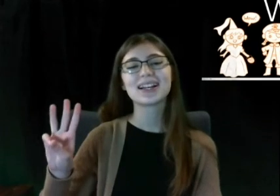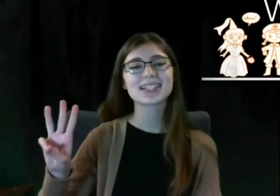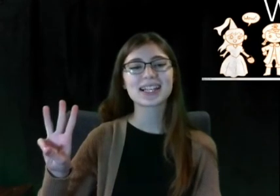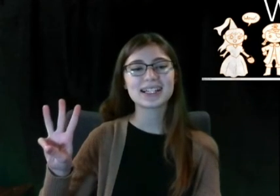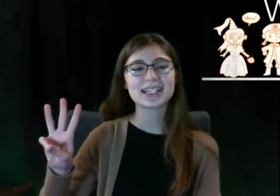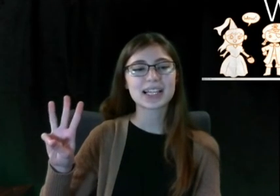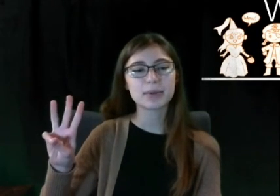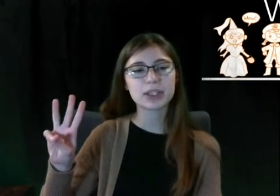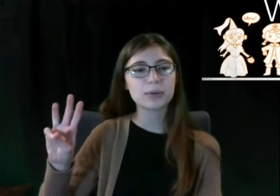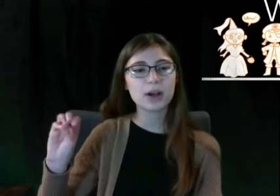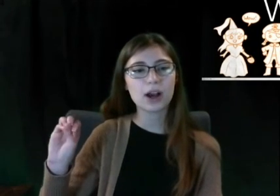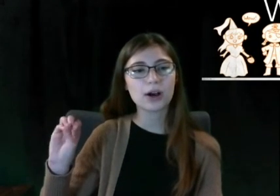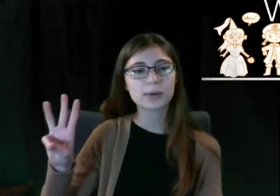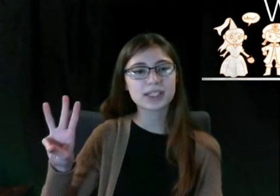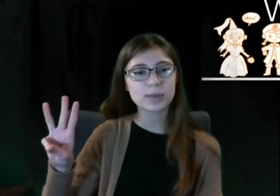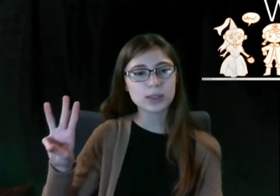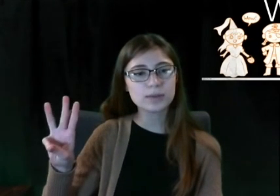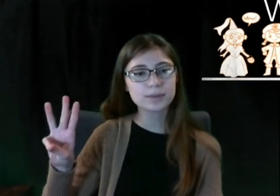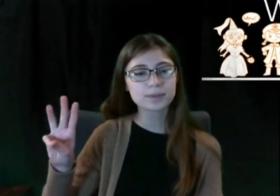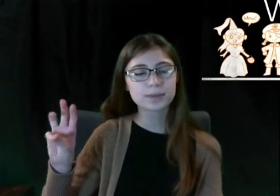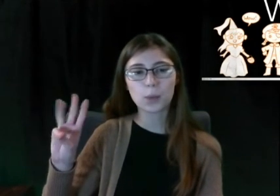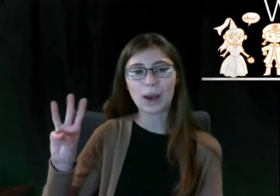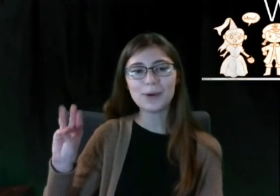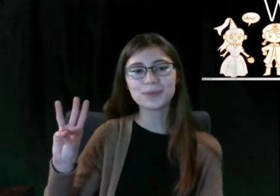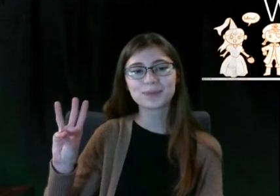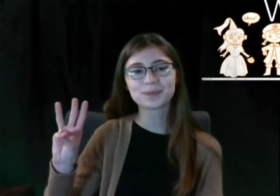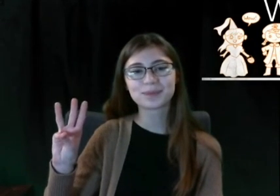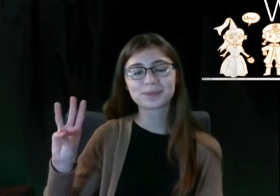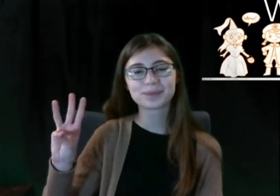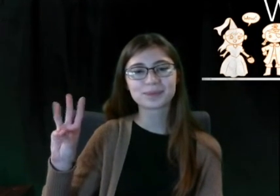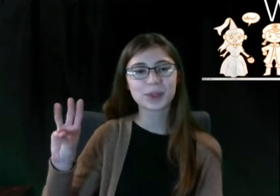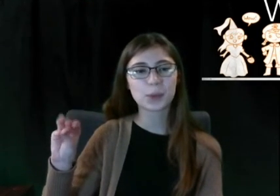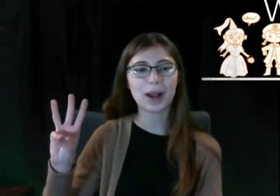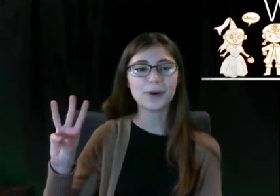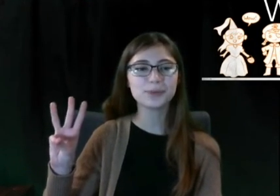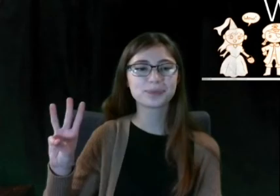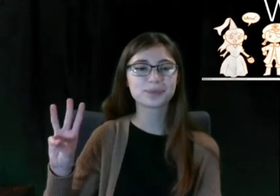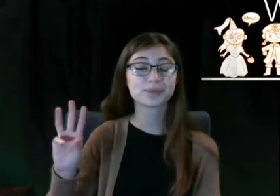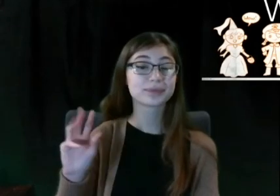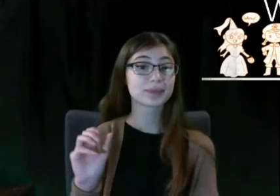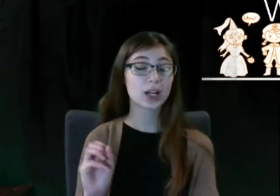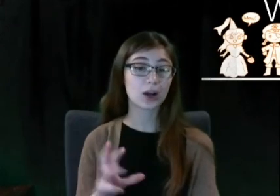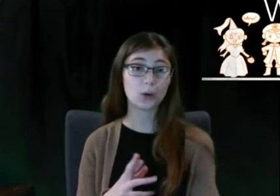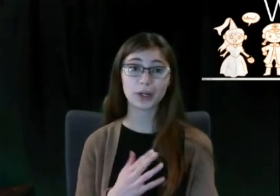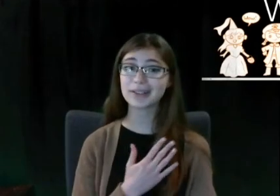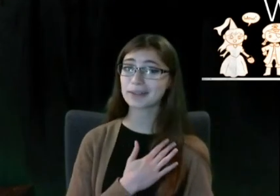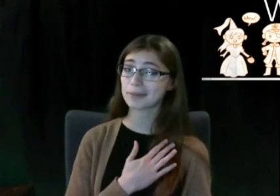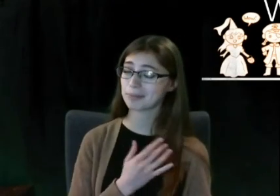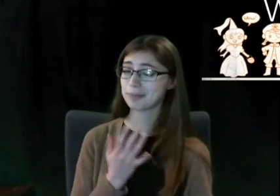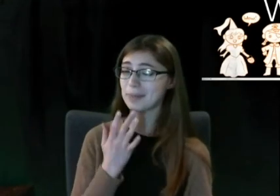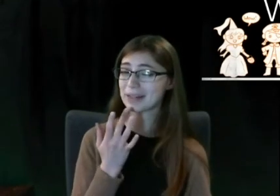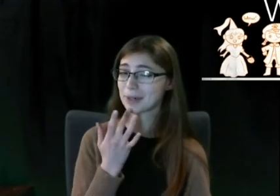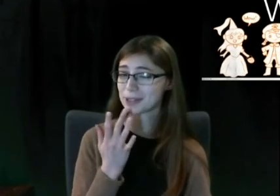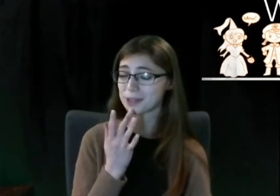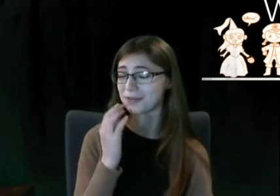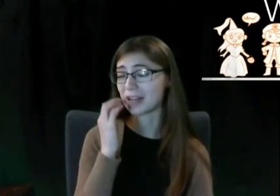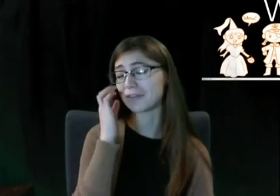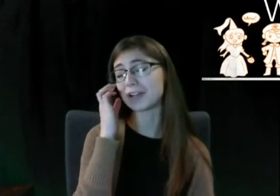sign WOW. Wow. Wow. Or my personal favorite,